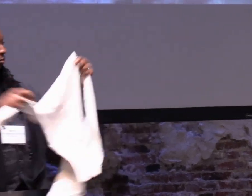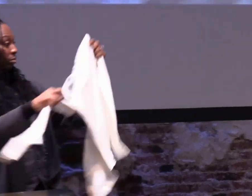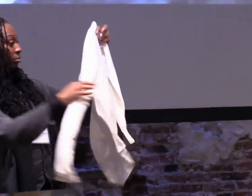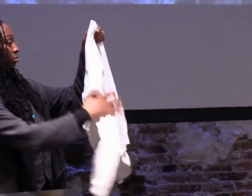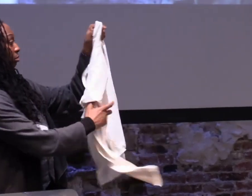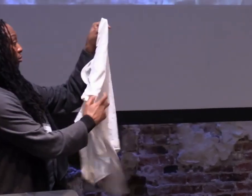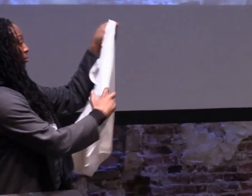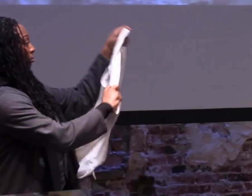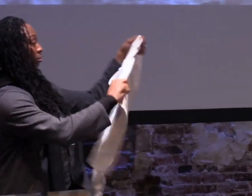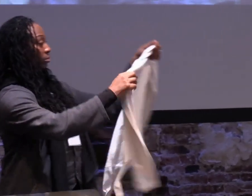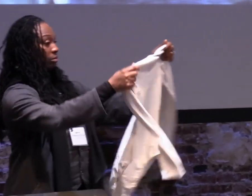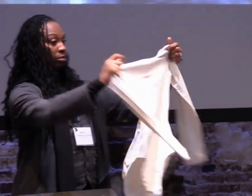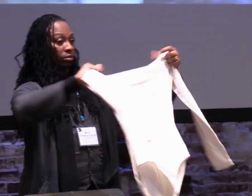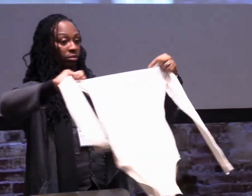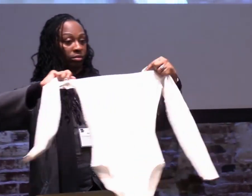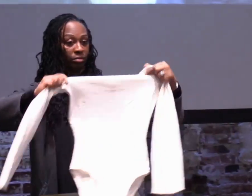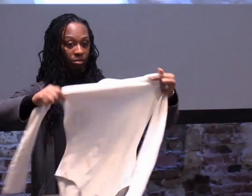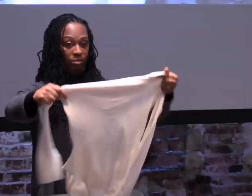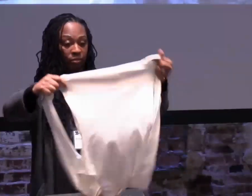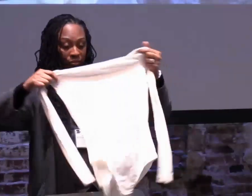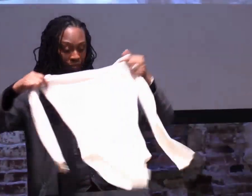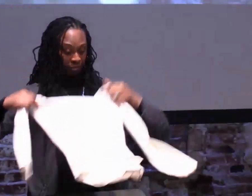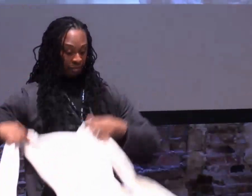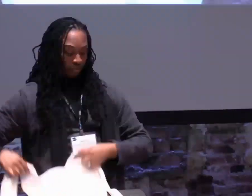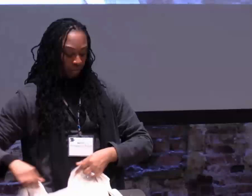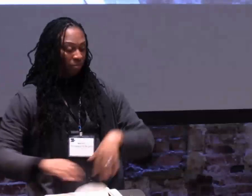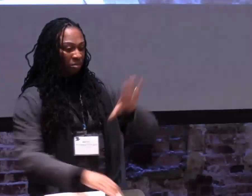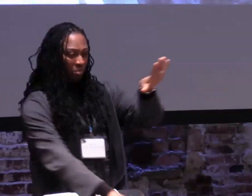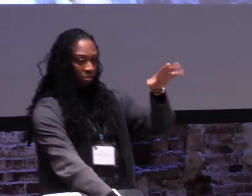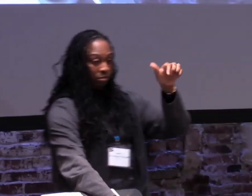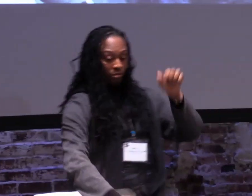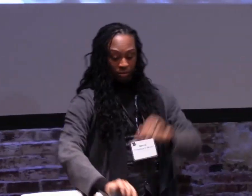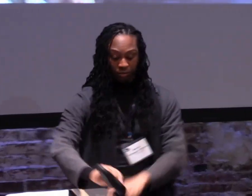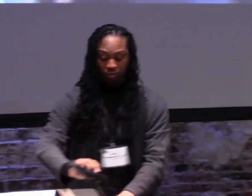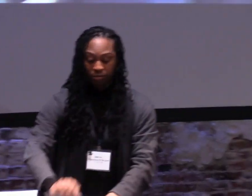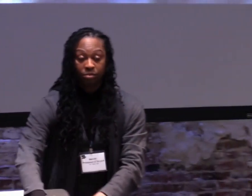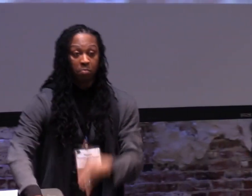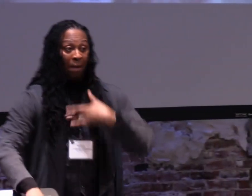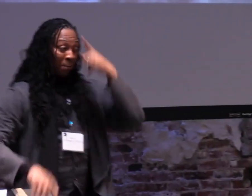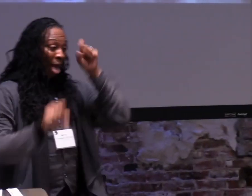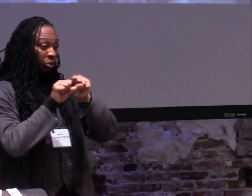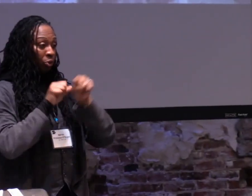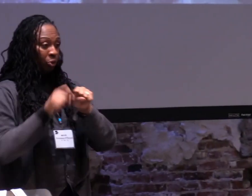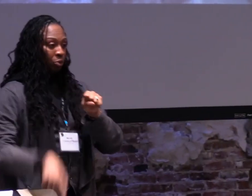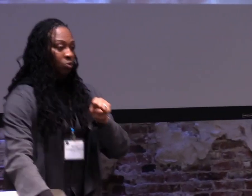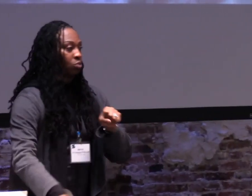Michael, my director, had some dialogue with me. We discussed it.